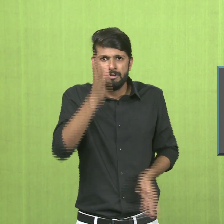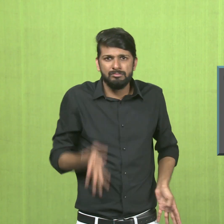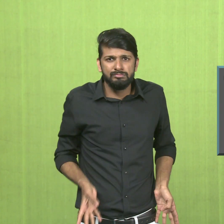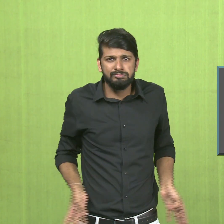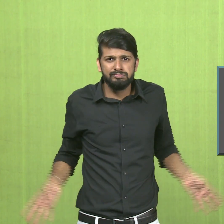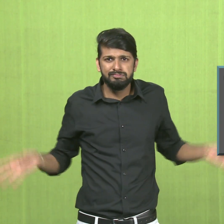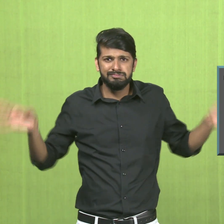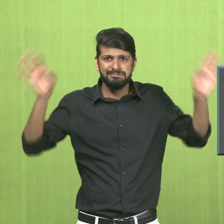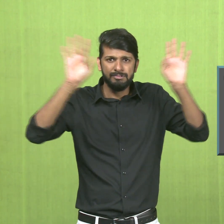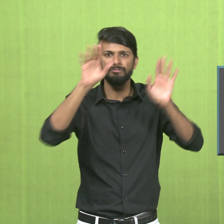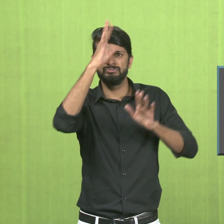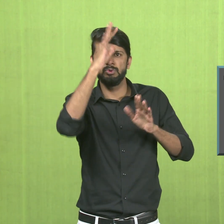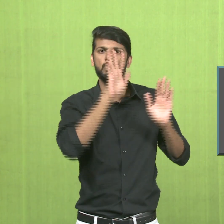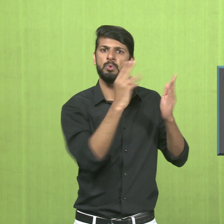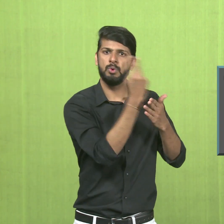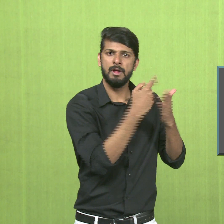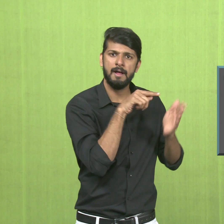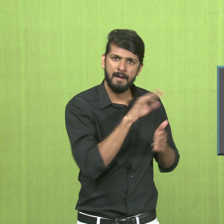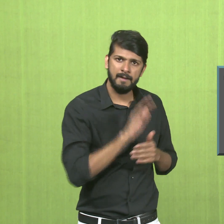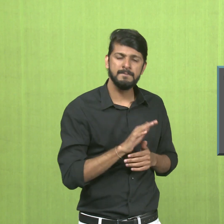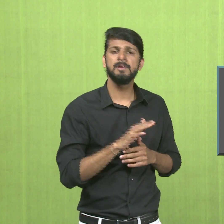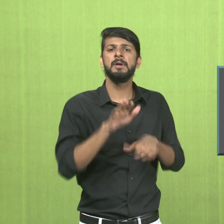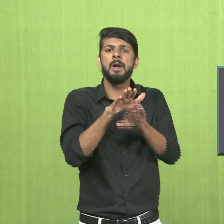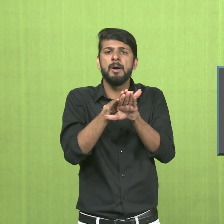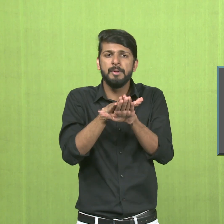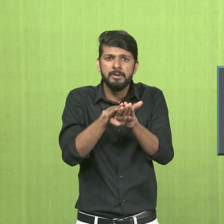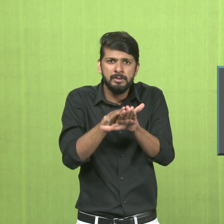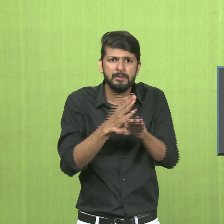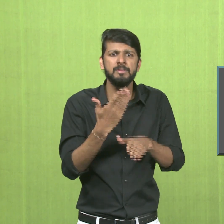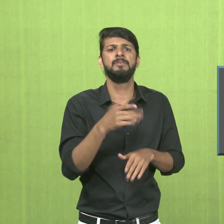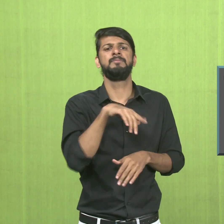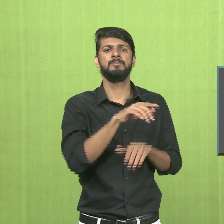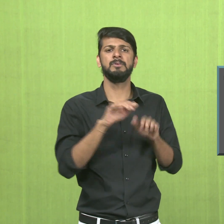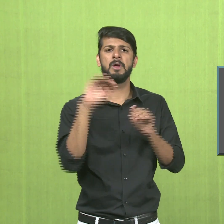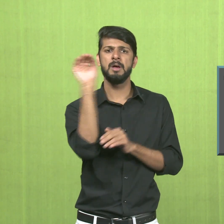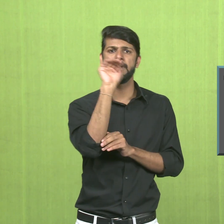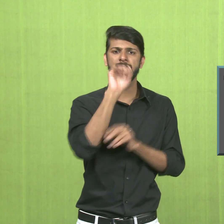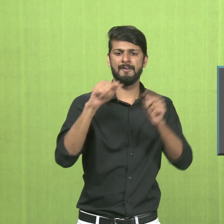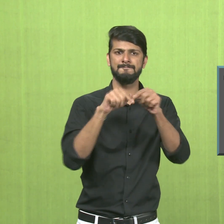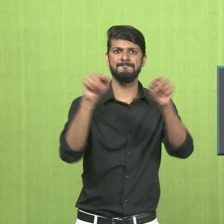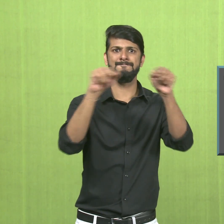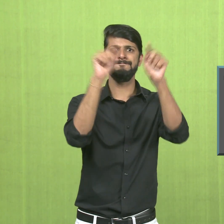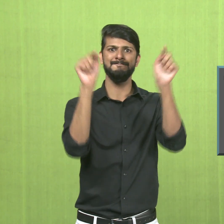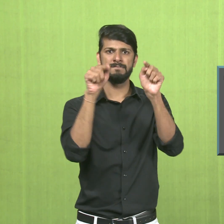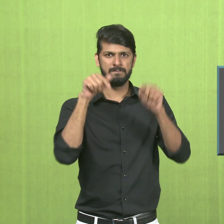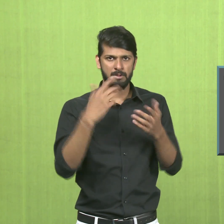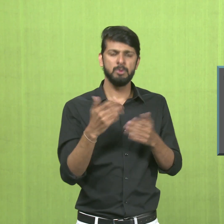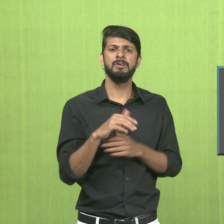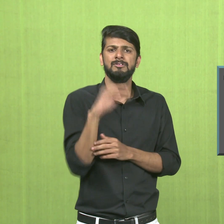activities. Then the parrot, the peacock, the fish, the cobra, also the